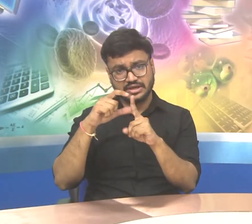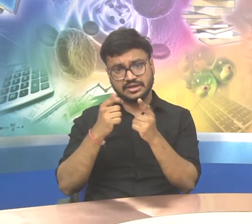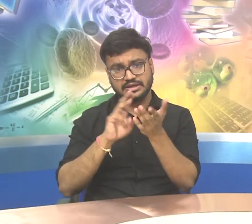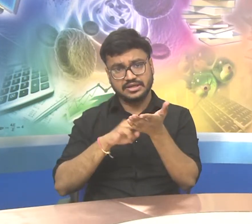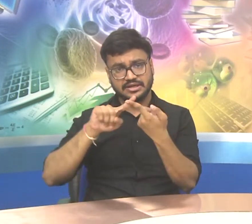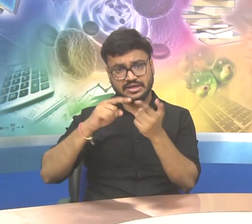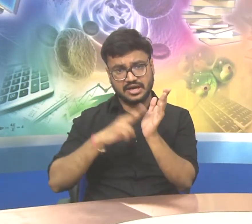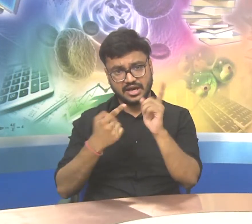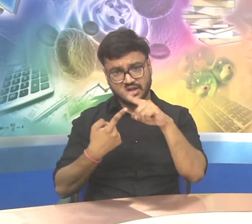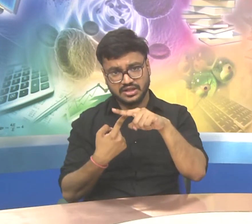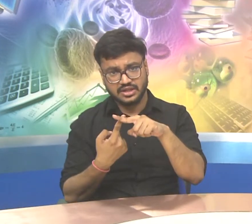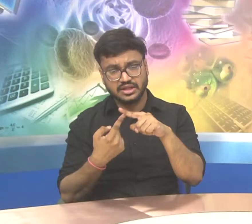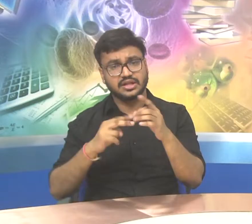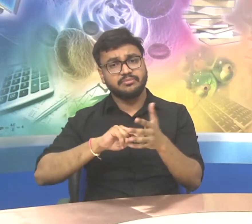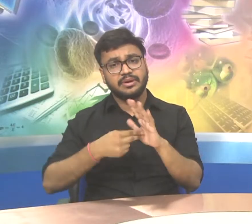Next is bombardment.